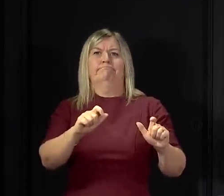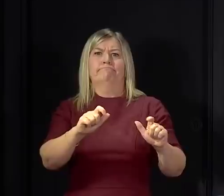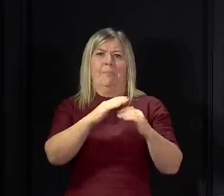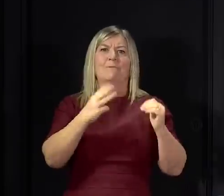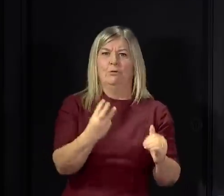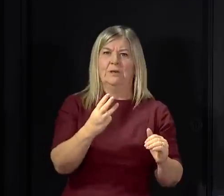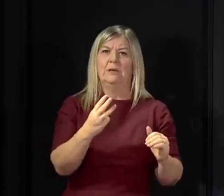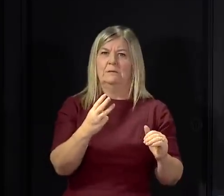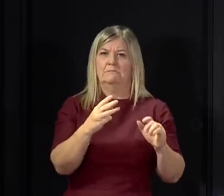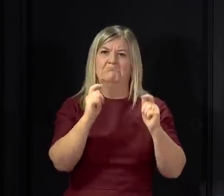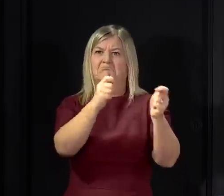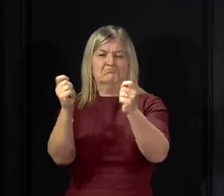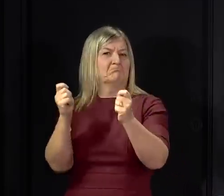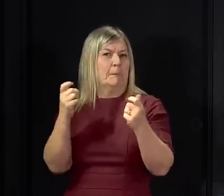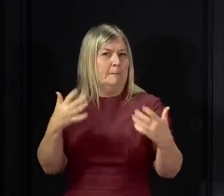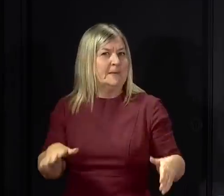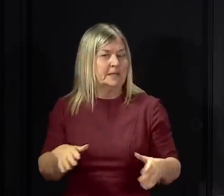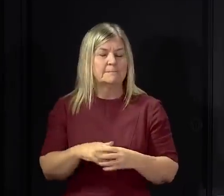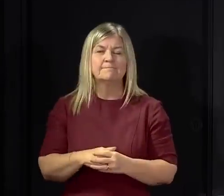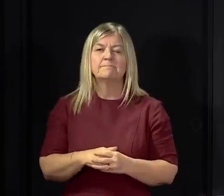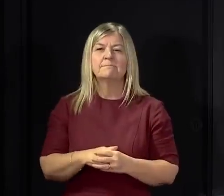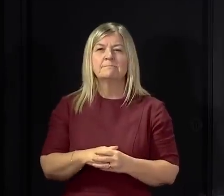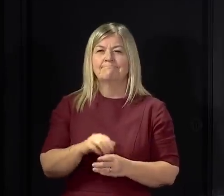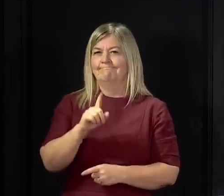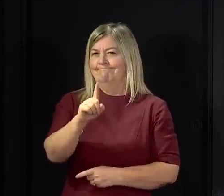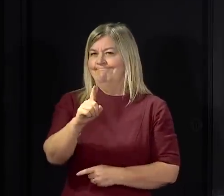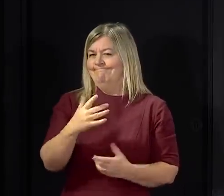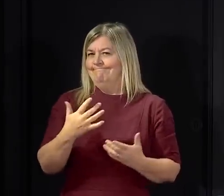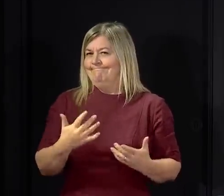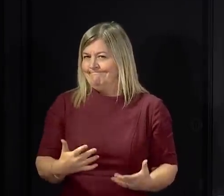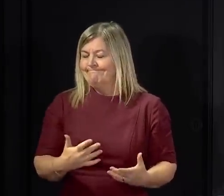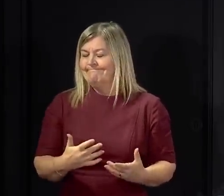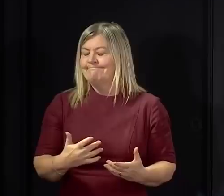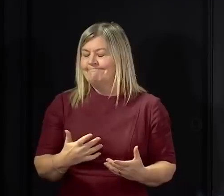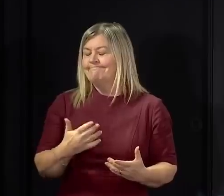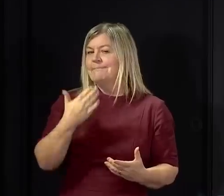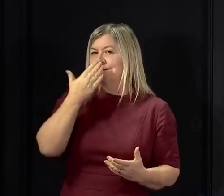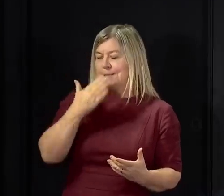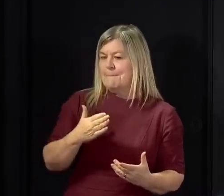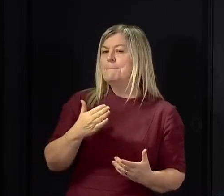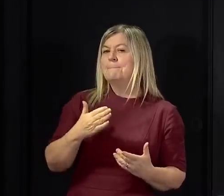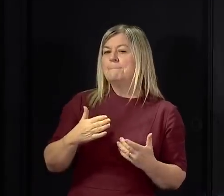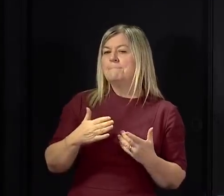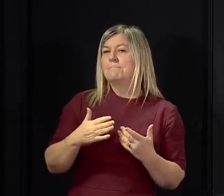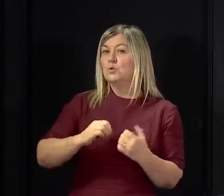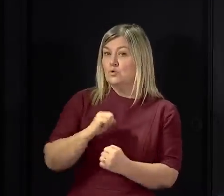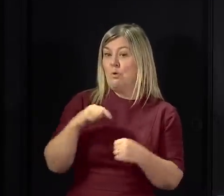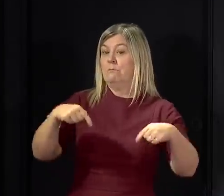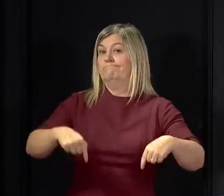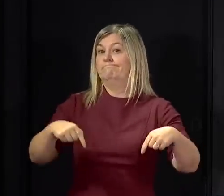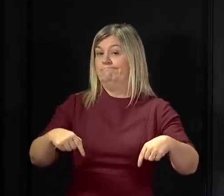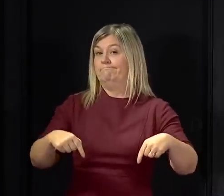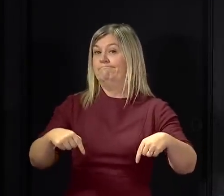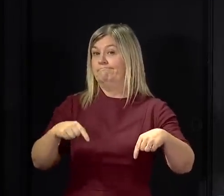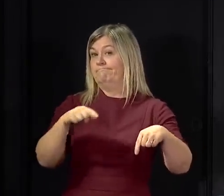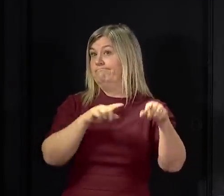in level 3 restrictions. However, notwithstanding that, it is also the case that the situation in Scotland right now, at